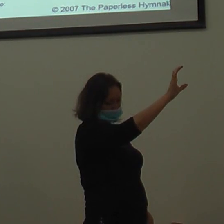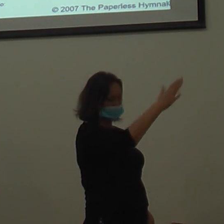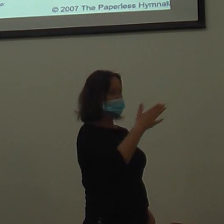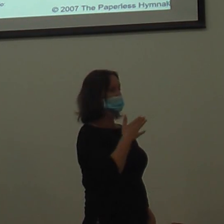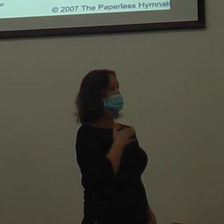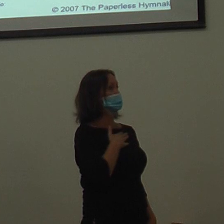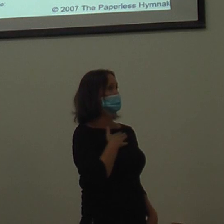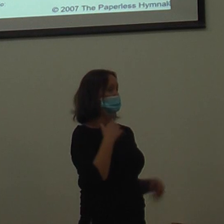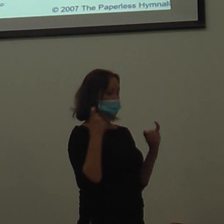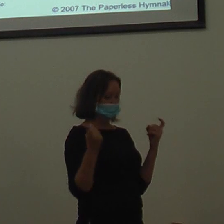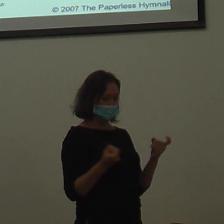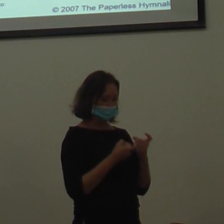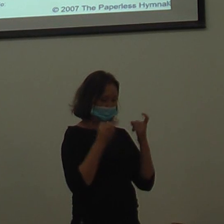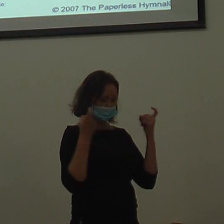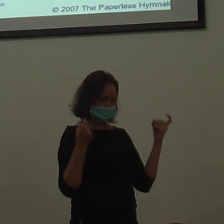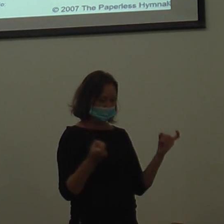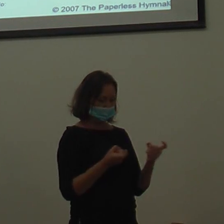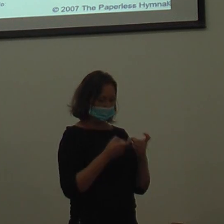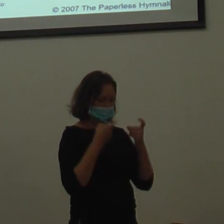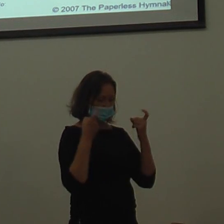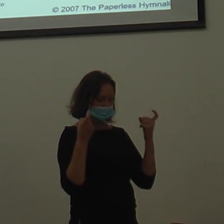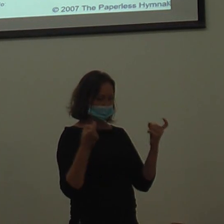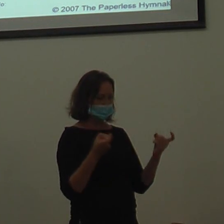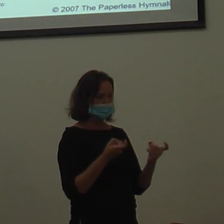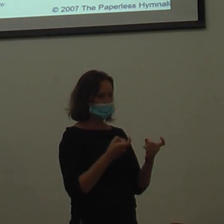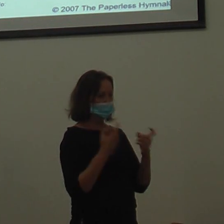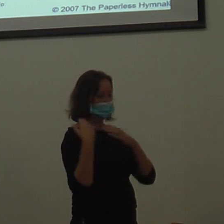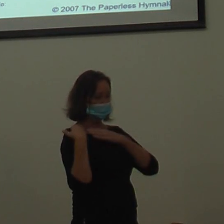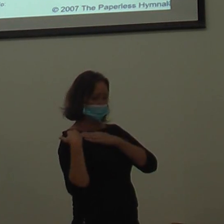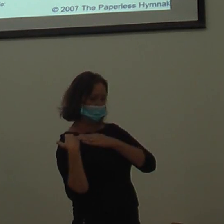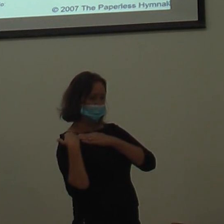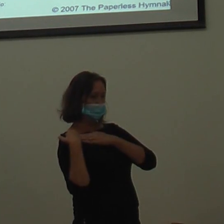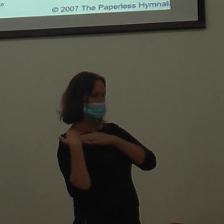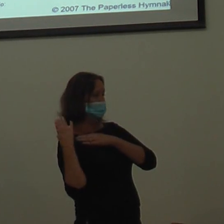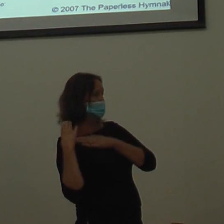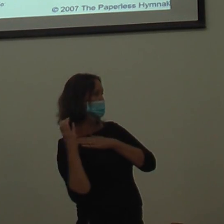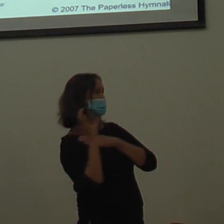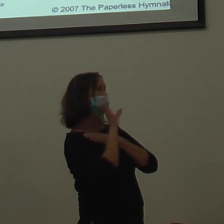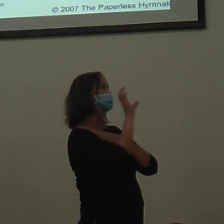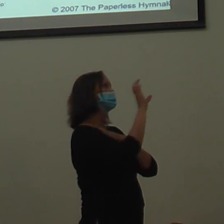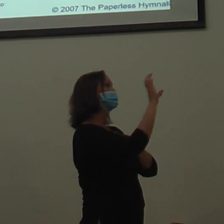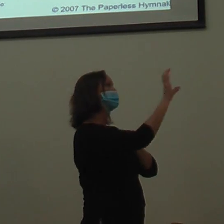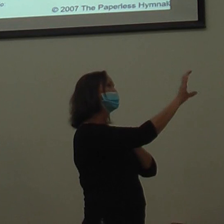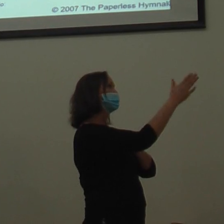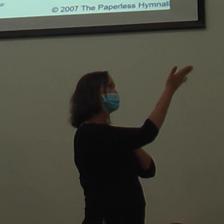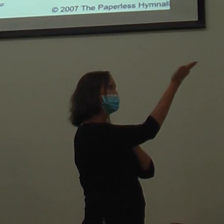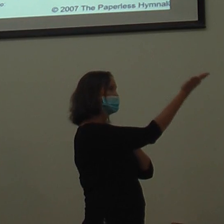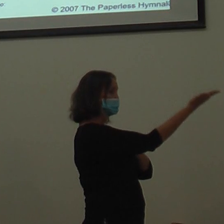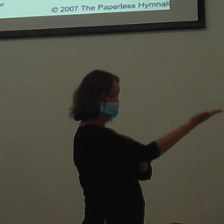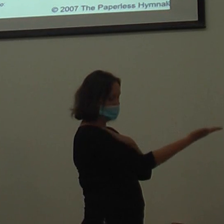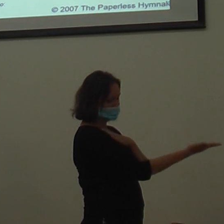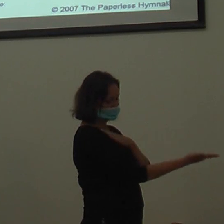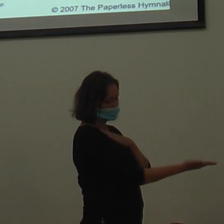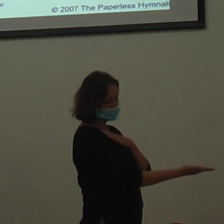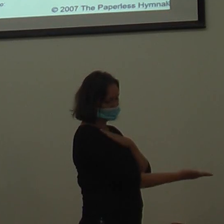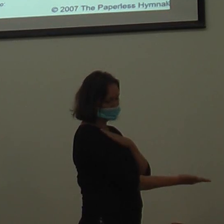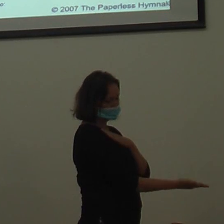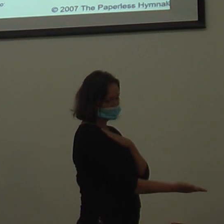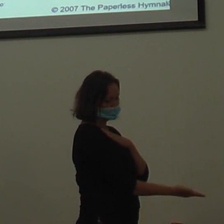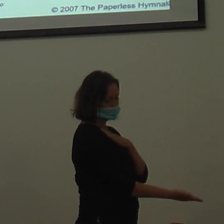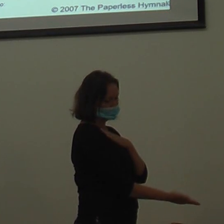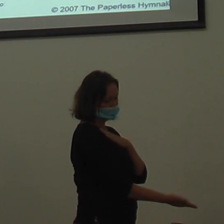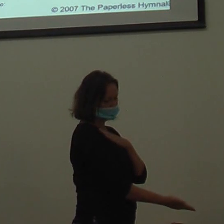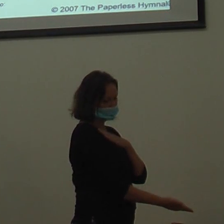cross, my sin upon His shoulders.